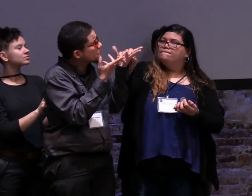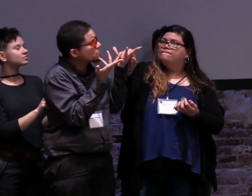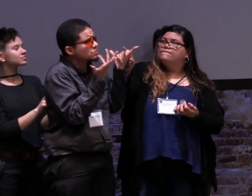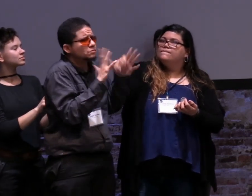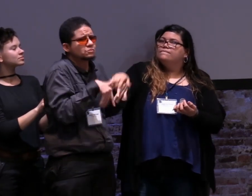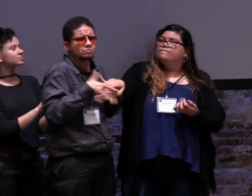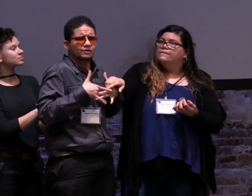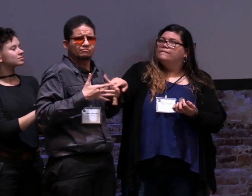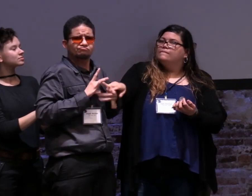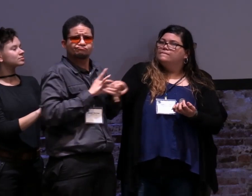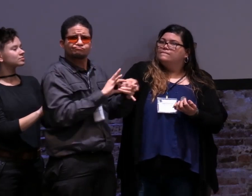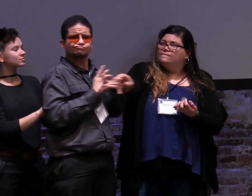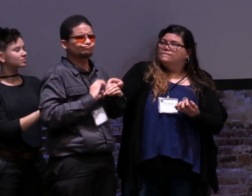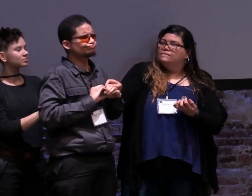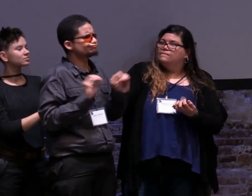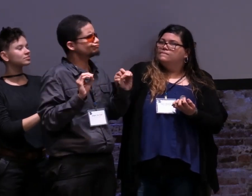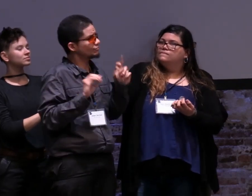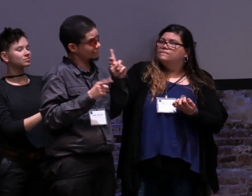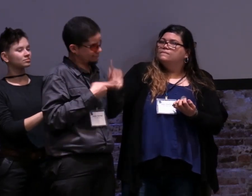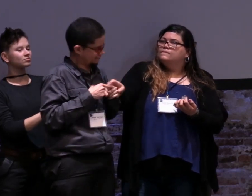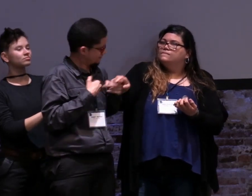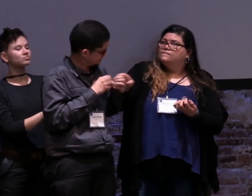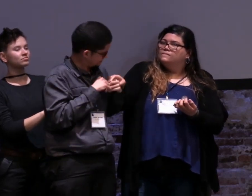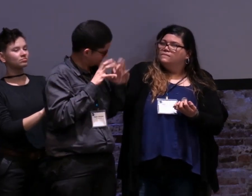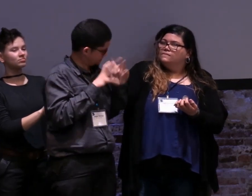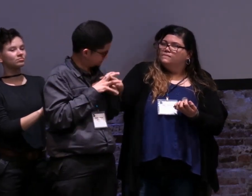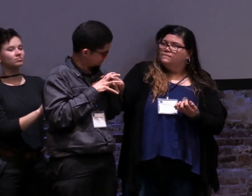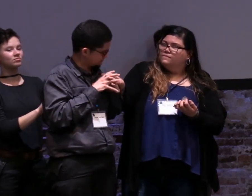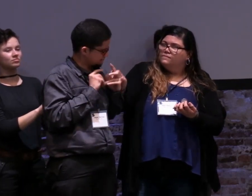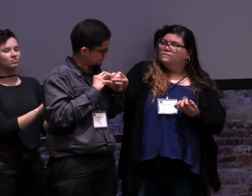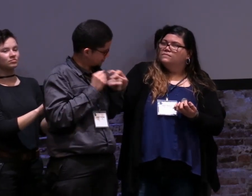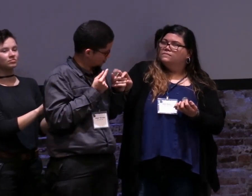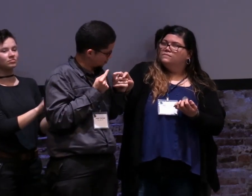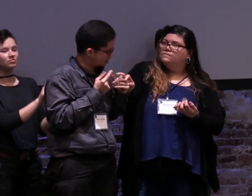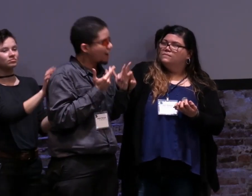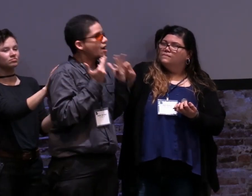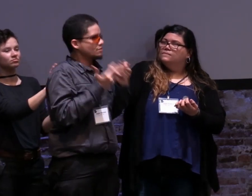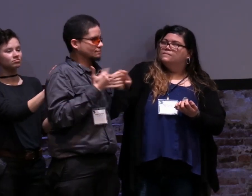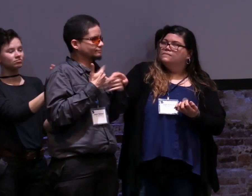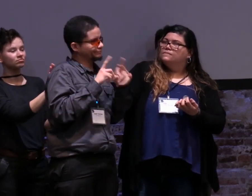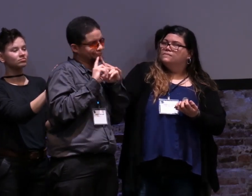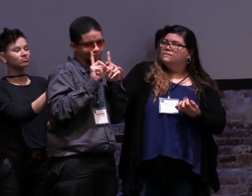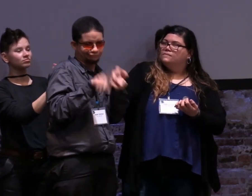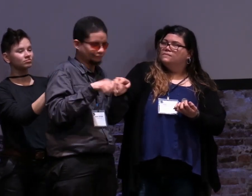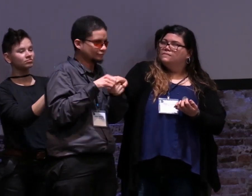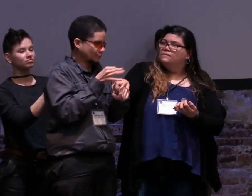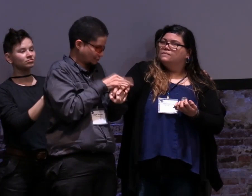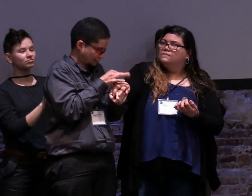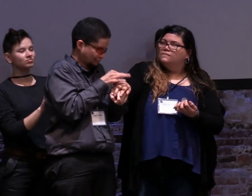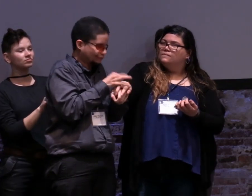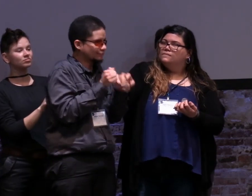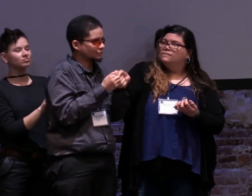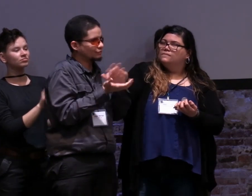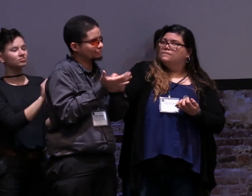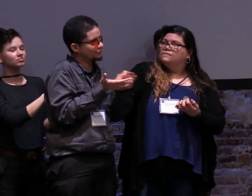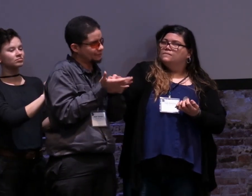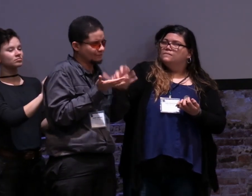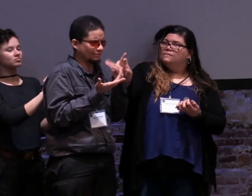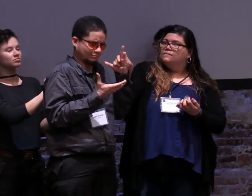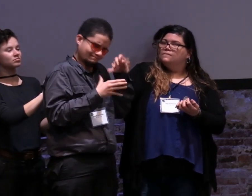through ProTactile and through Braille. And once I collaborated with my peers, it